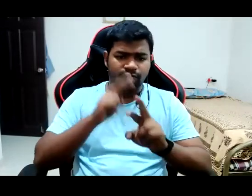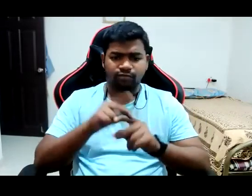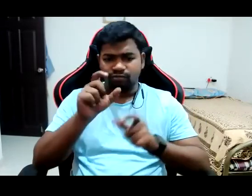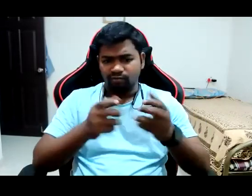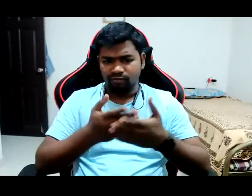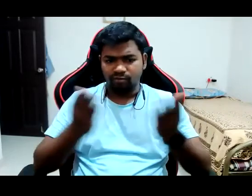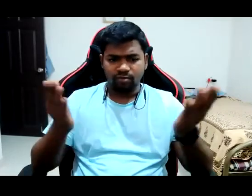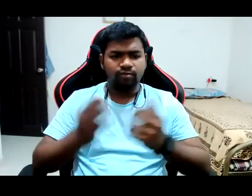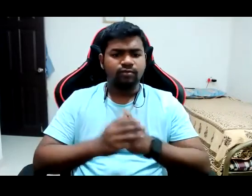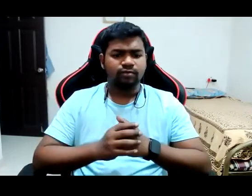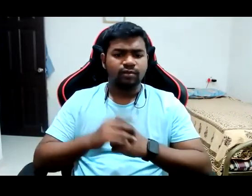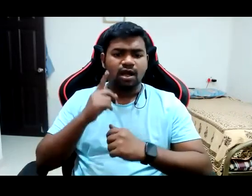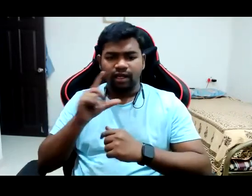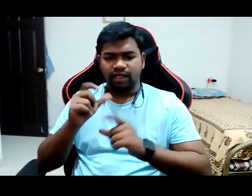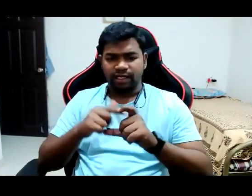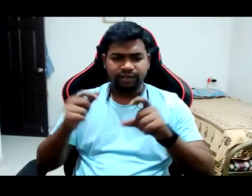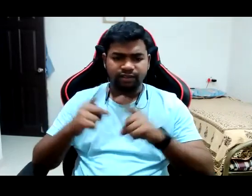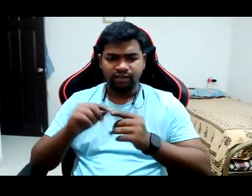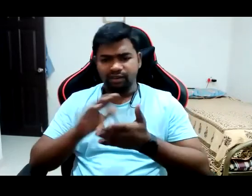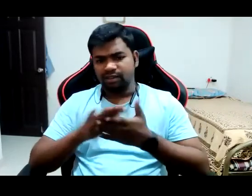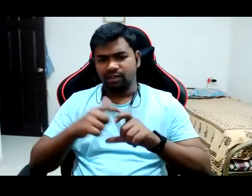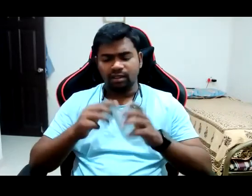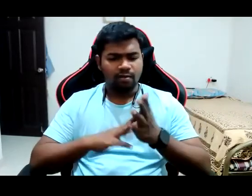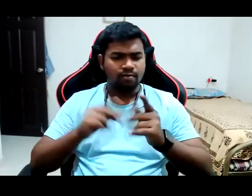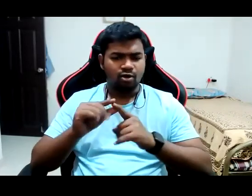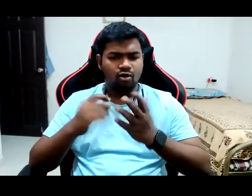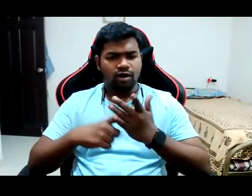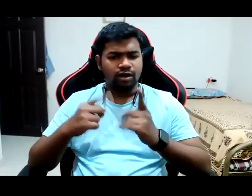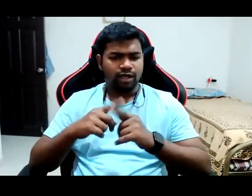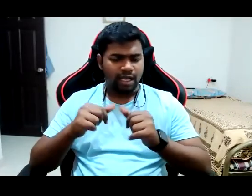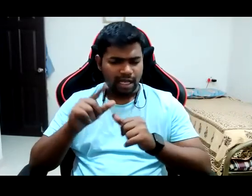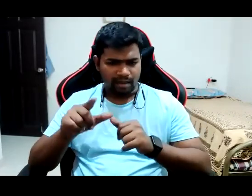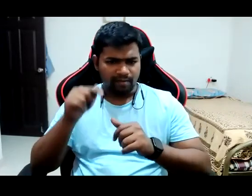the iSTEM portal, which is where you registered in the first place, at